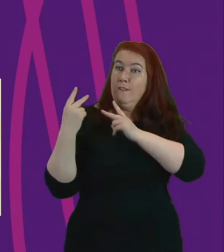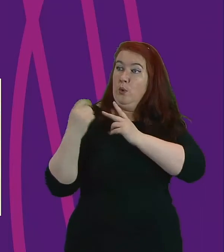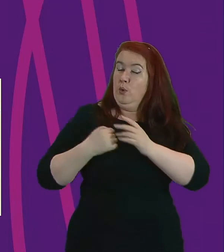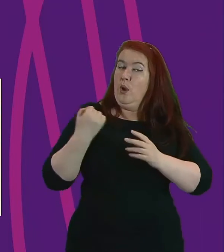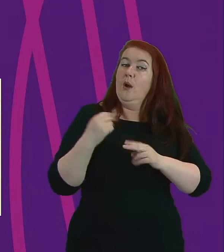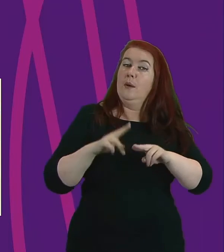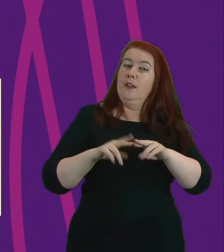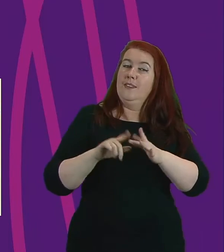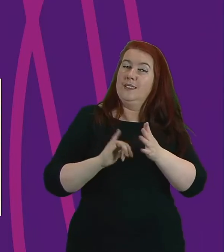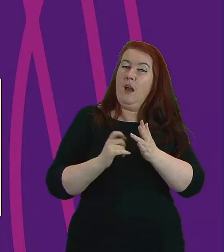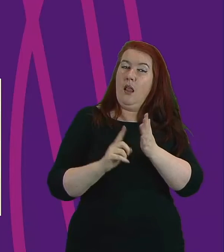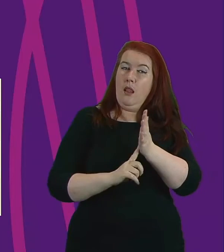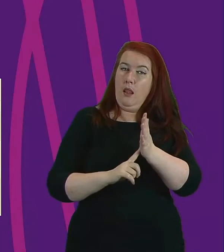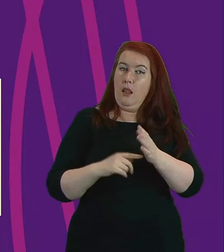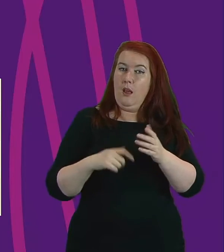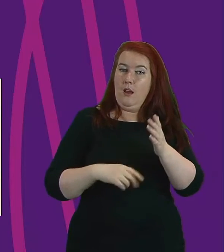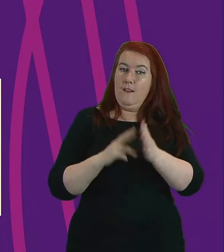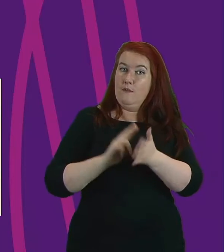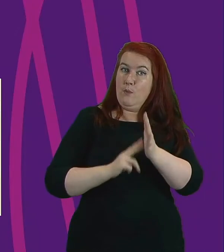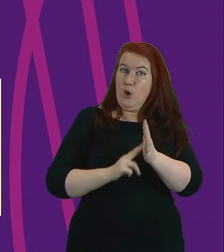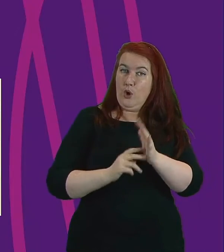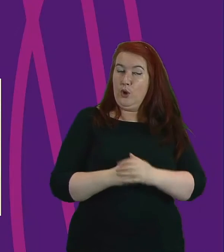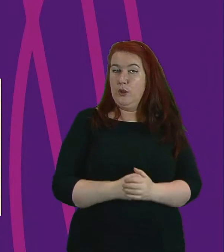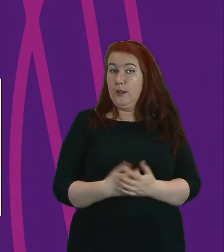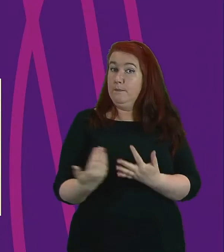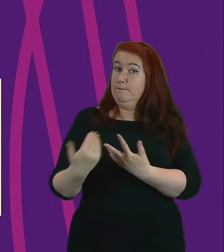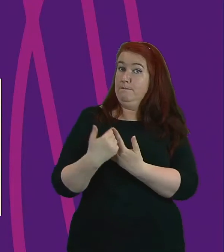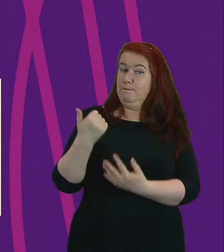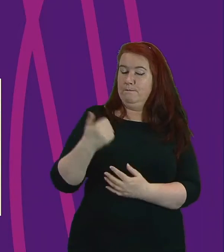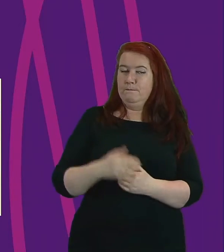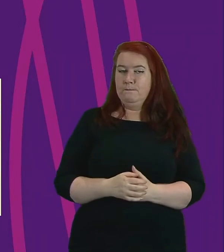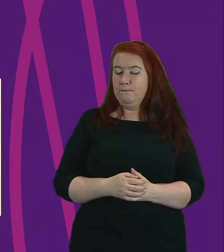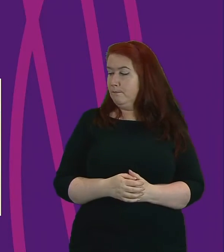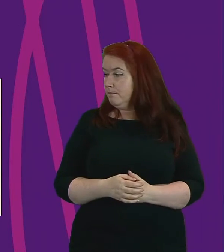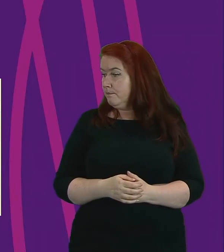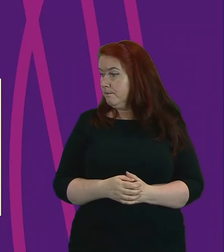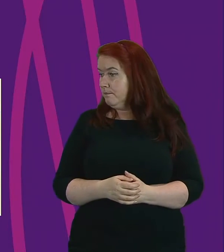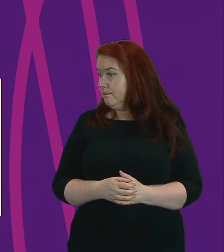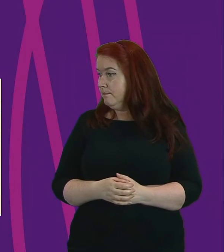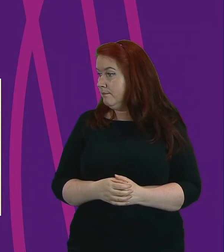framework. Yes, I will. Yes.